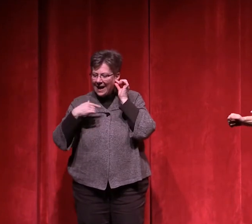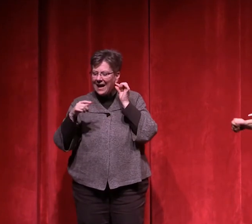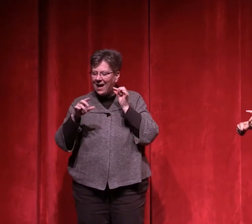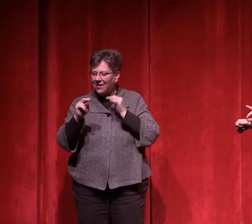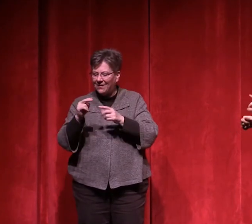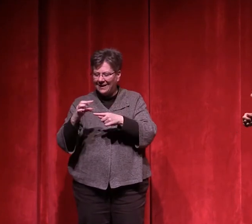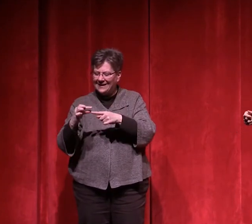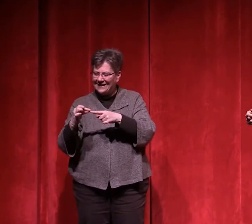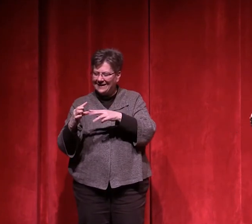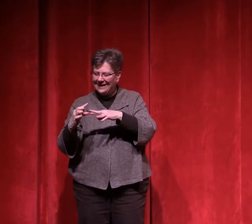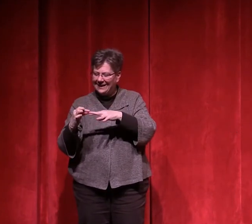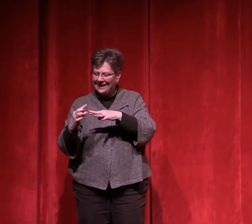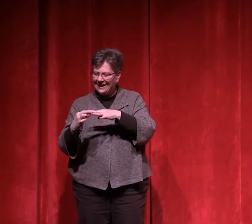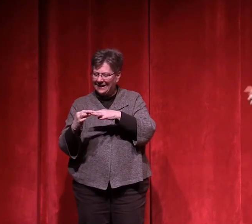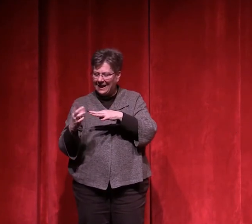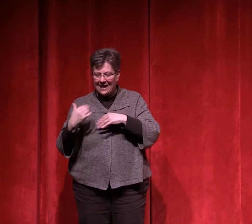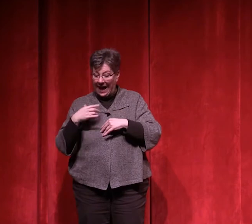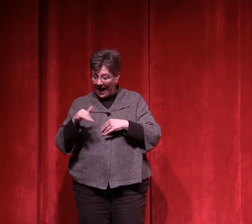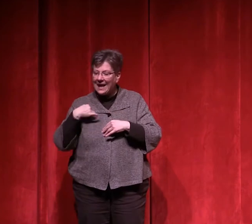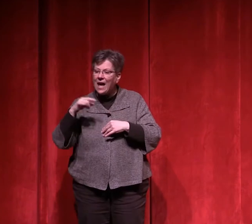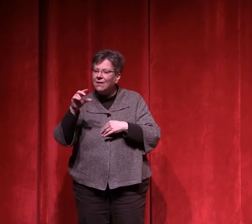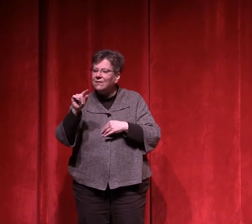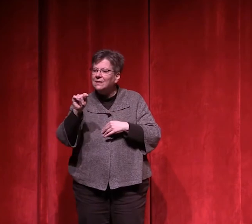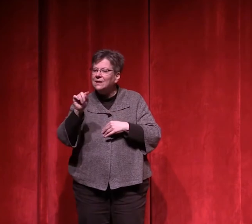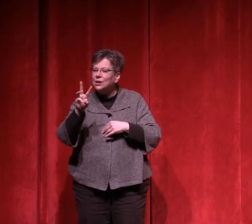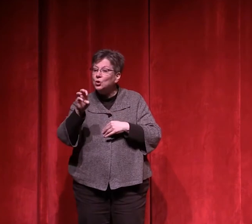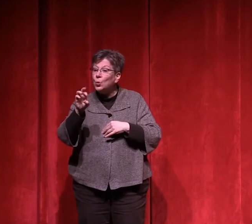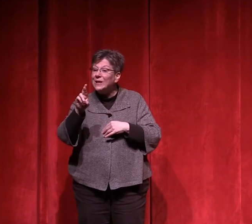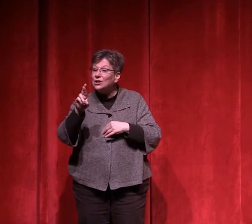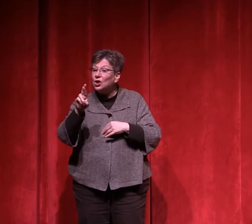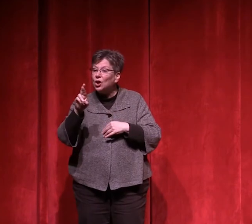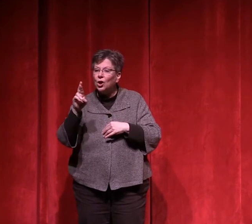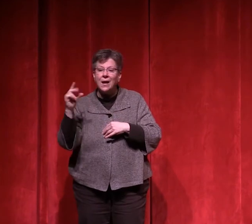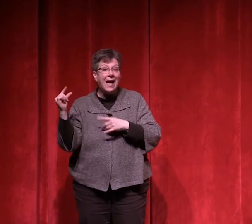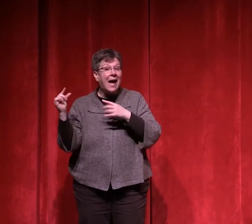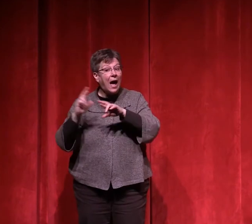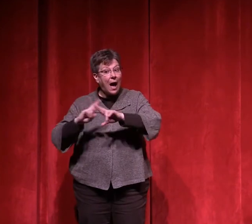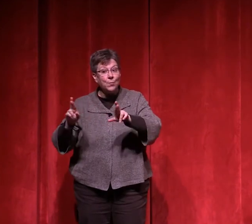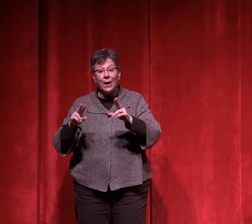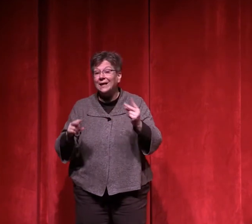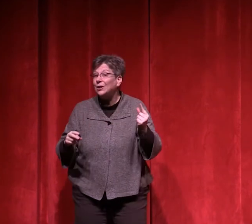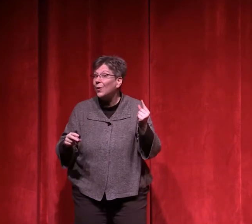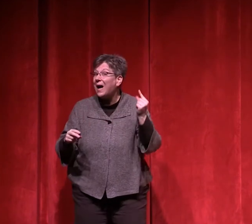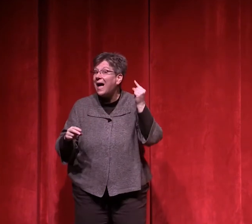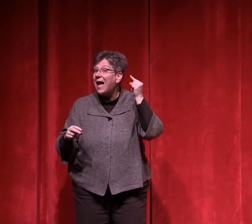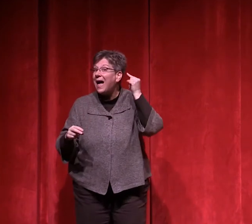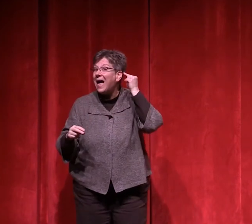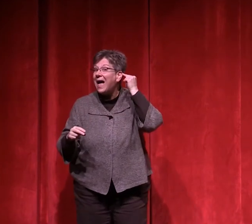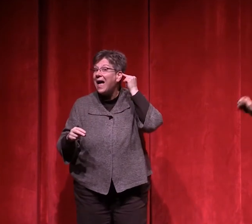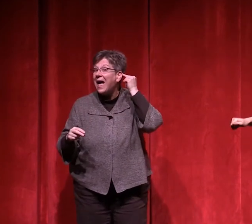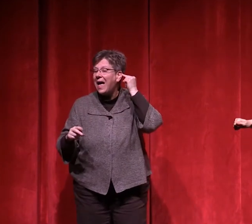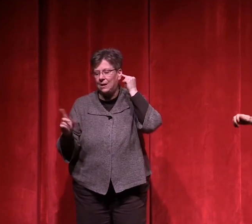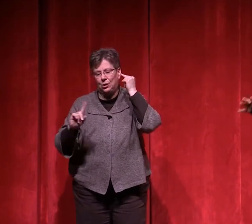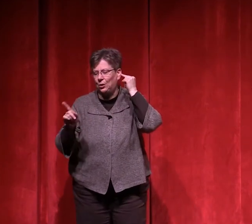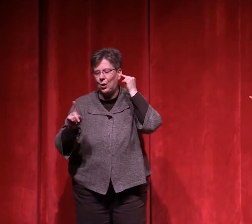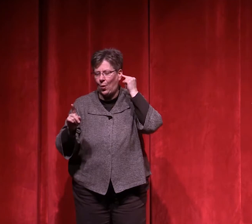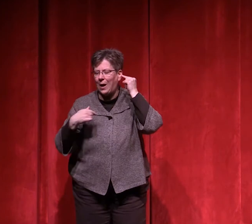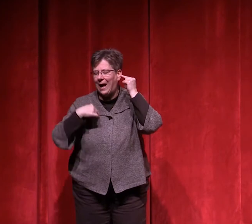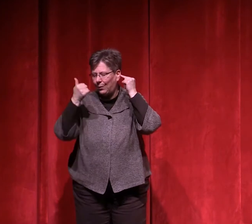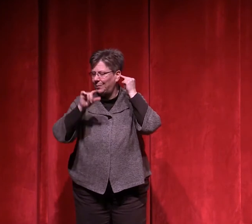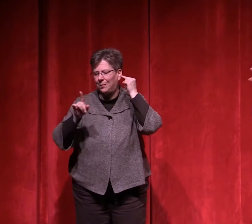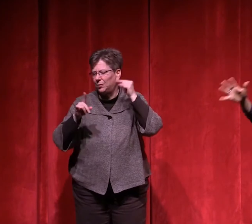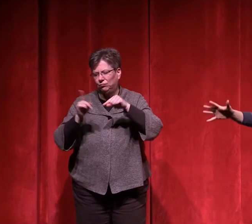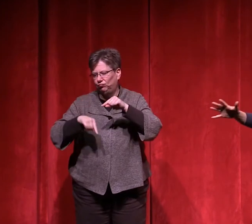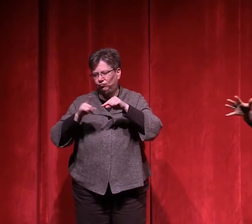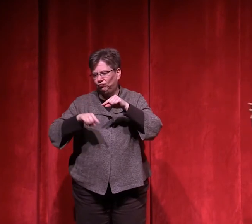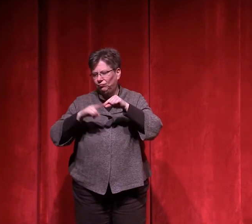clippers, and I have tweezers, and I start to go for my ear. Thank God for sanity. No tweezers and eardrums. Not a good idea.